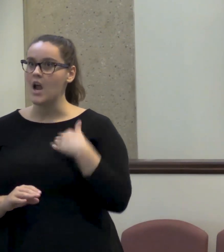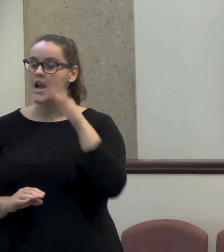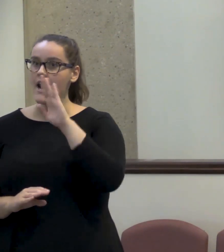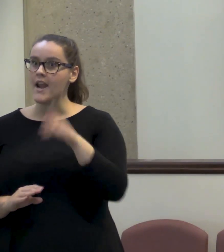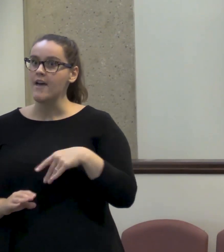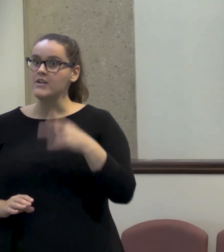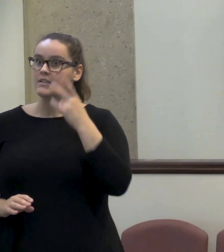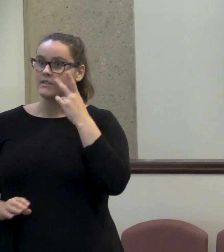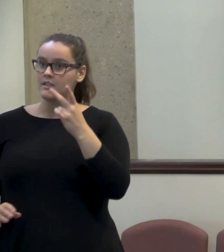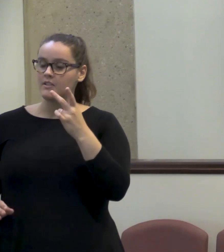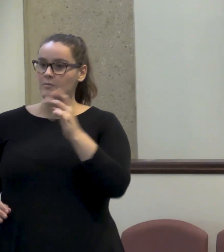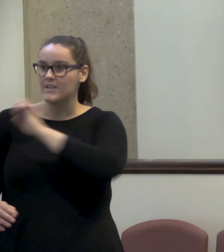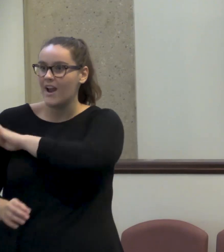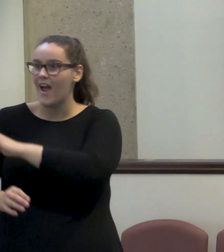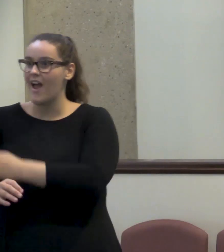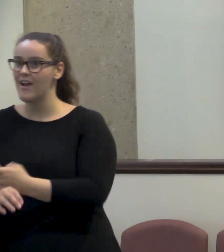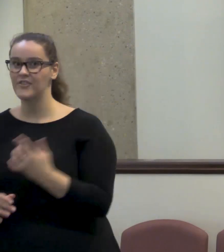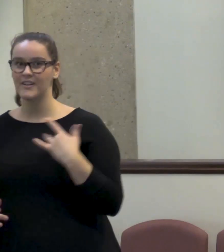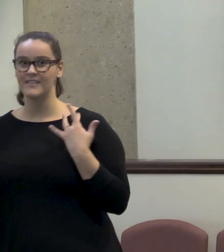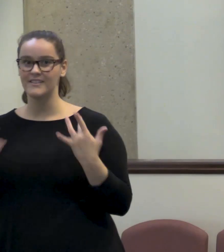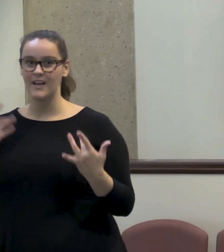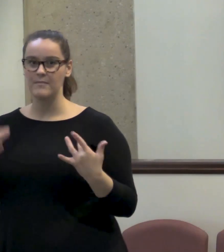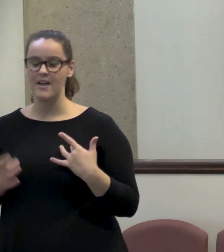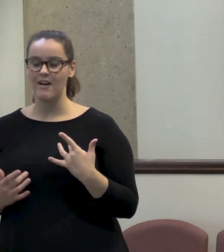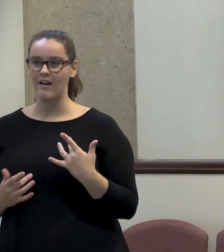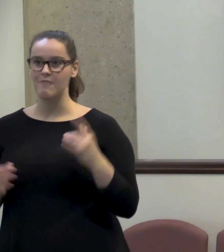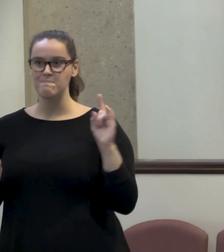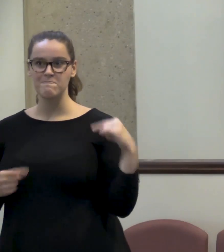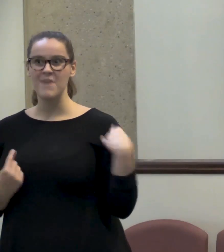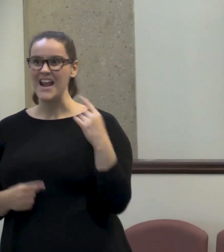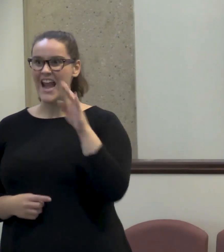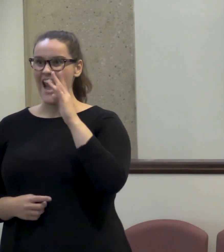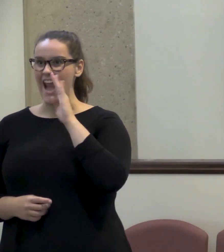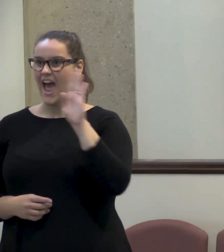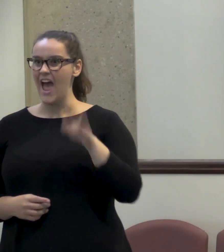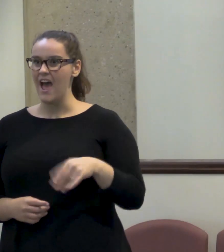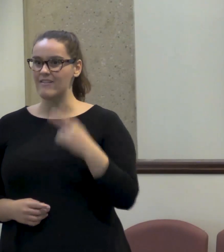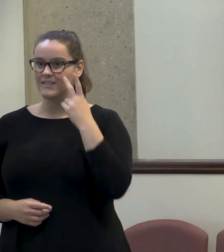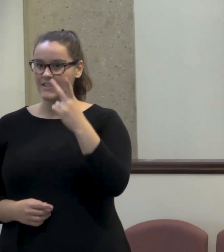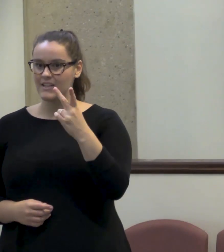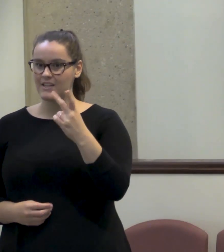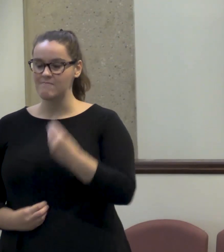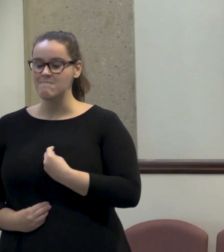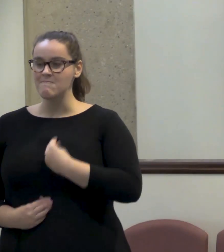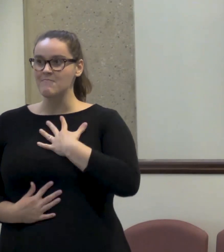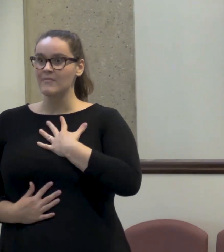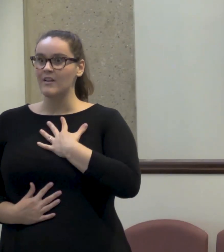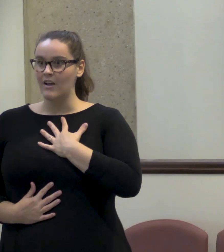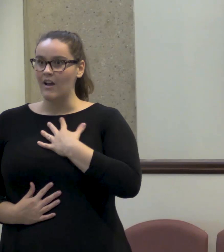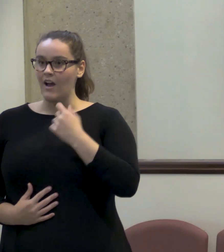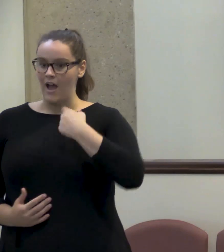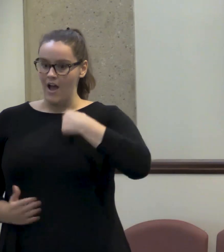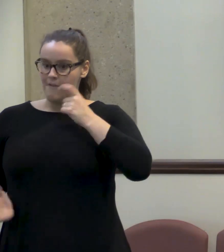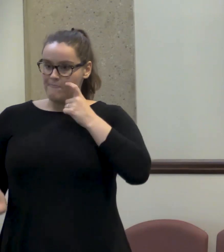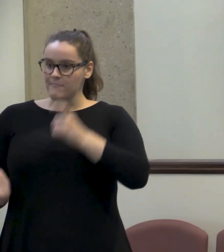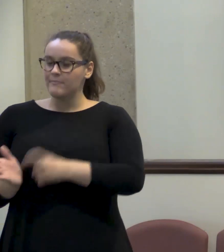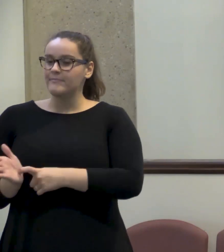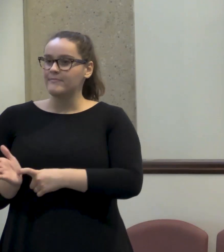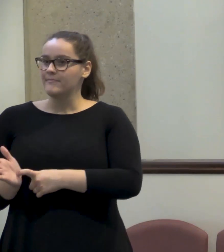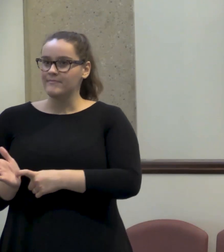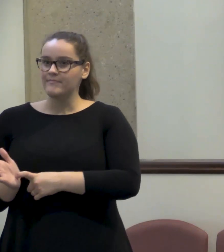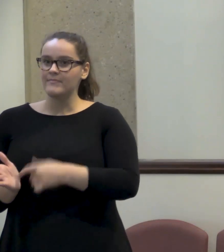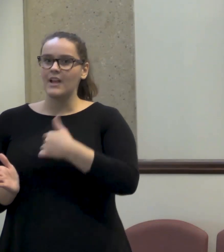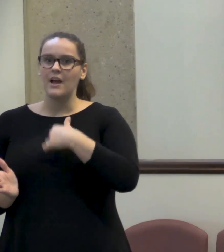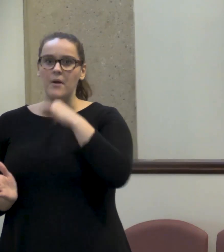much energy. I'd never seen something like that in my life. And it sparked something inside of me. You know, I realized I was no